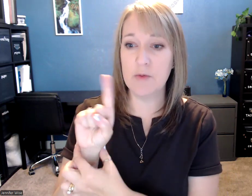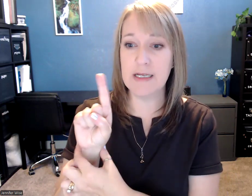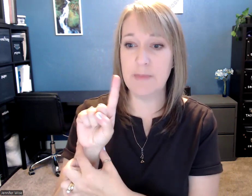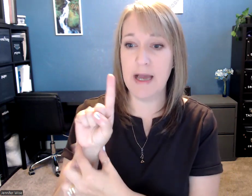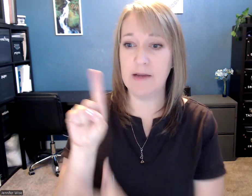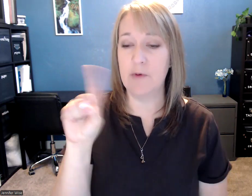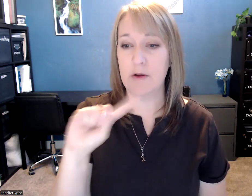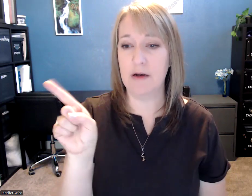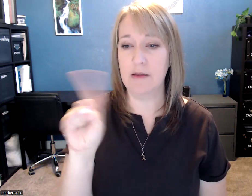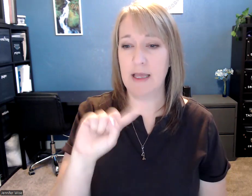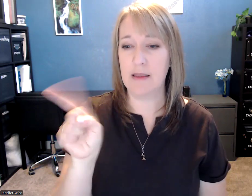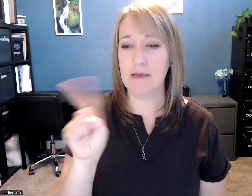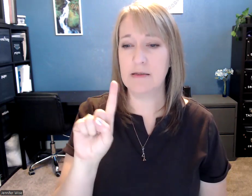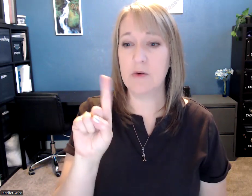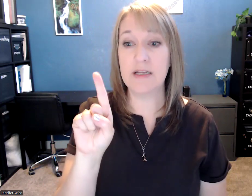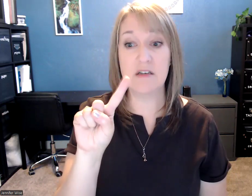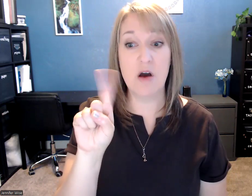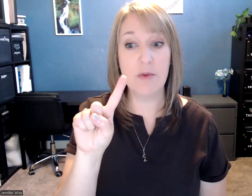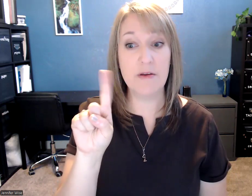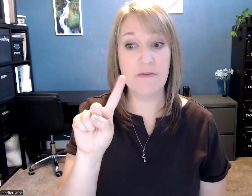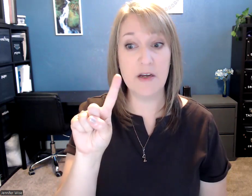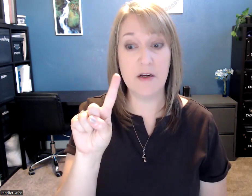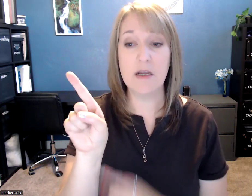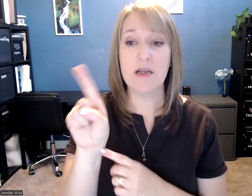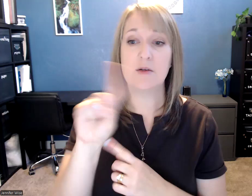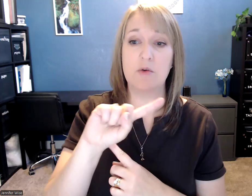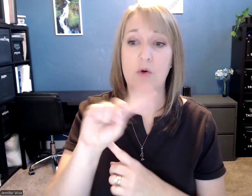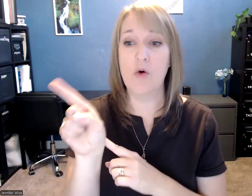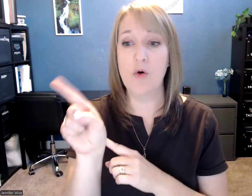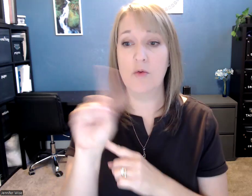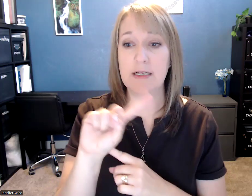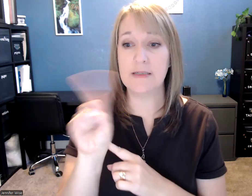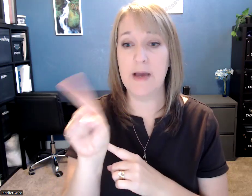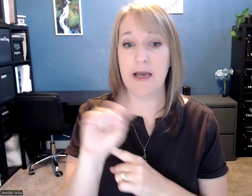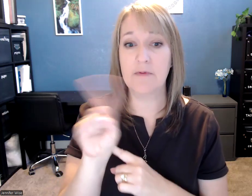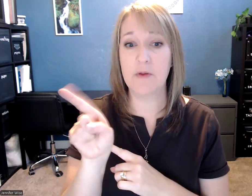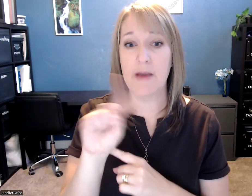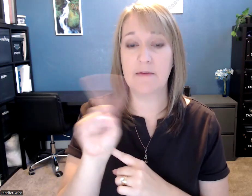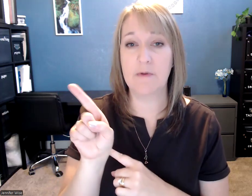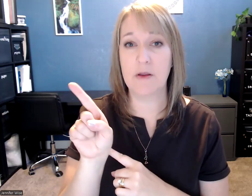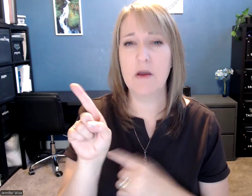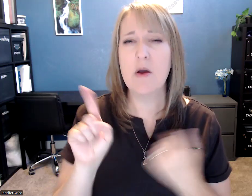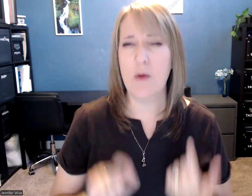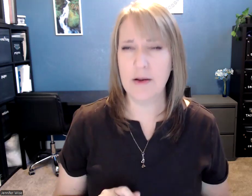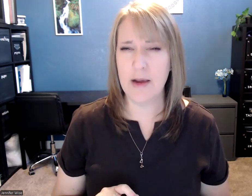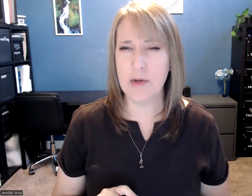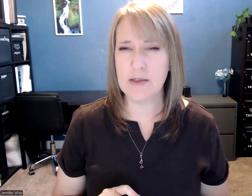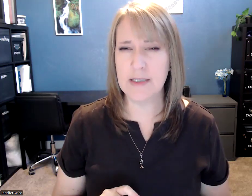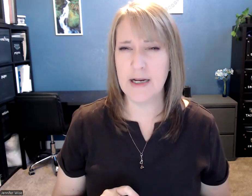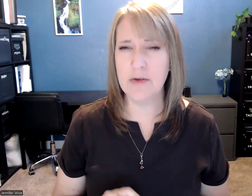wrist back and forth here like this. So it's not with your finger. It's with your whole wrist, back and forth, back and forth. While your eyebrows are down,